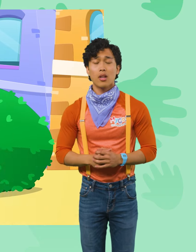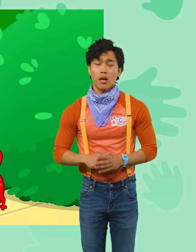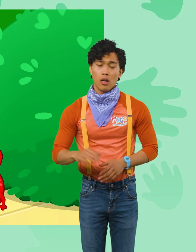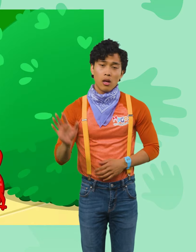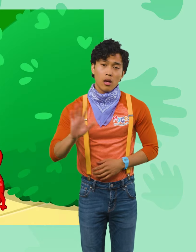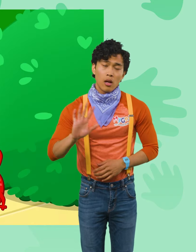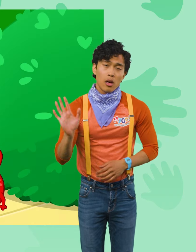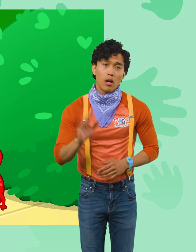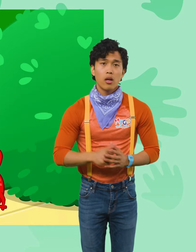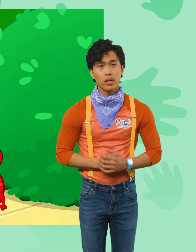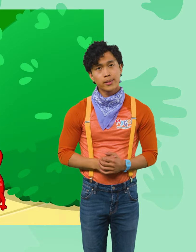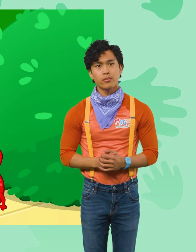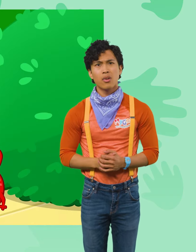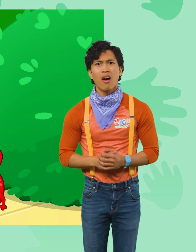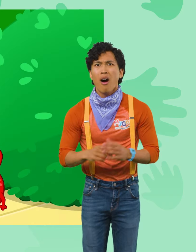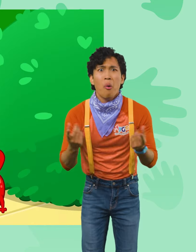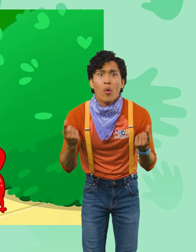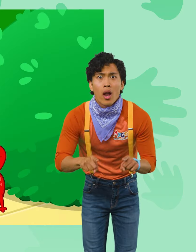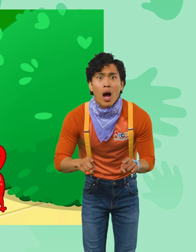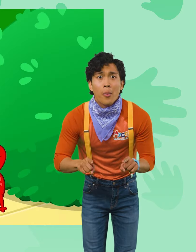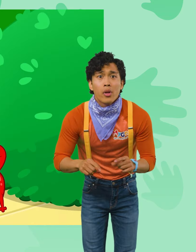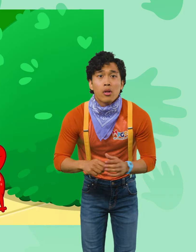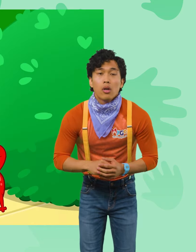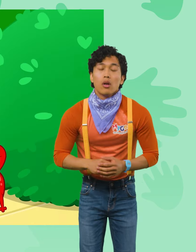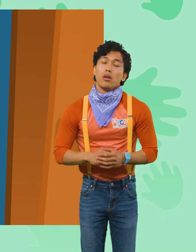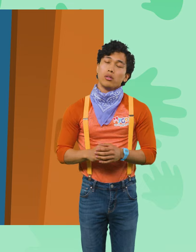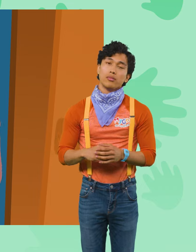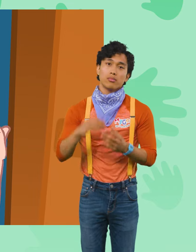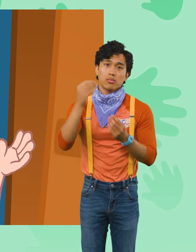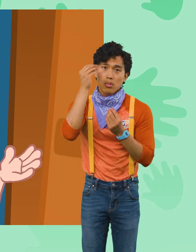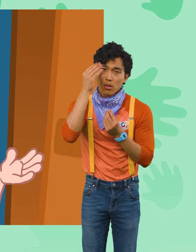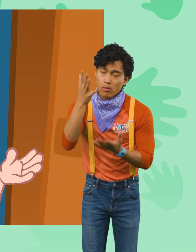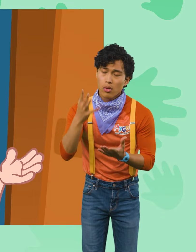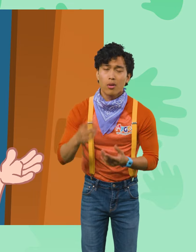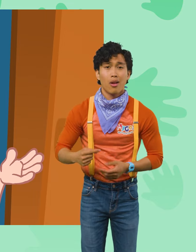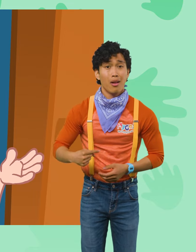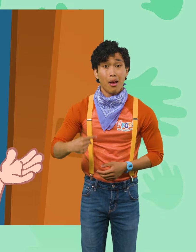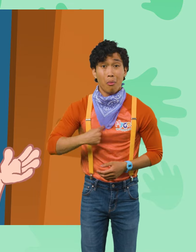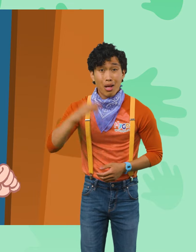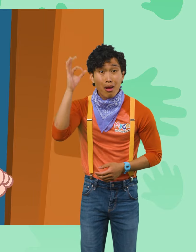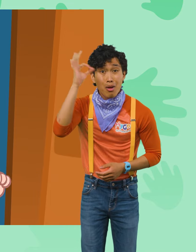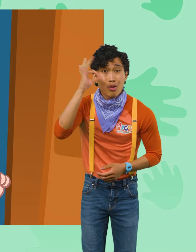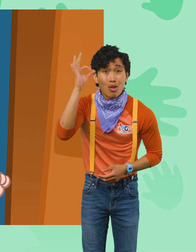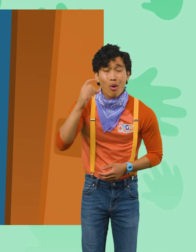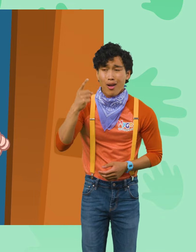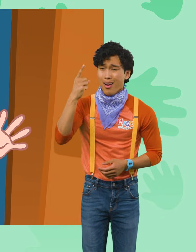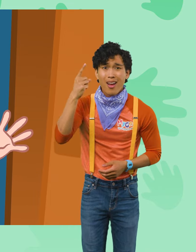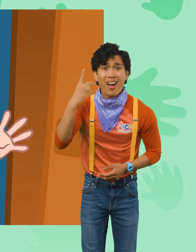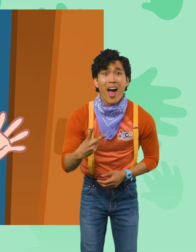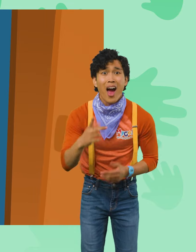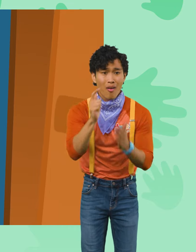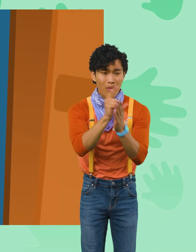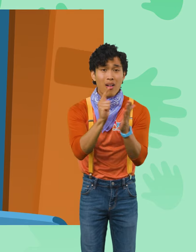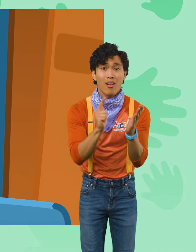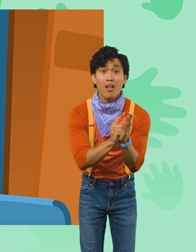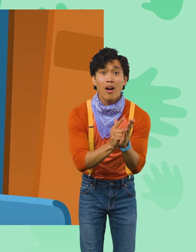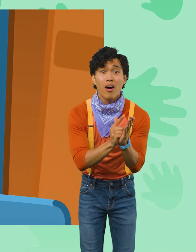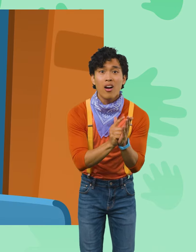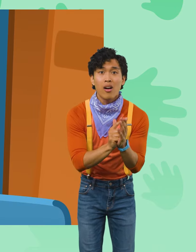Hey, Mila and Morphle. What happened to you? As it turns out, I don't know half the